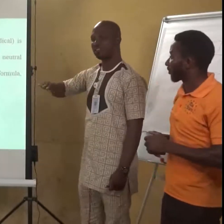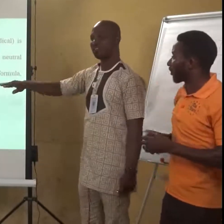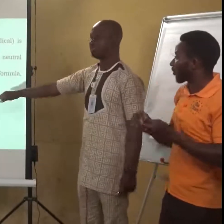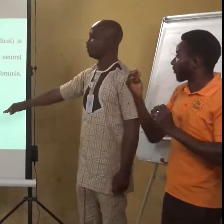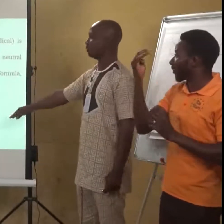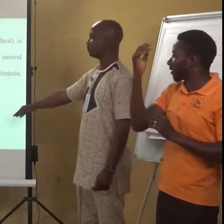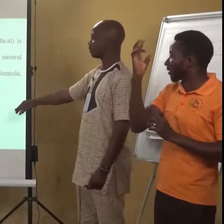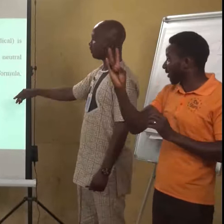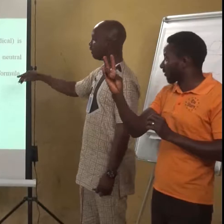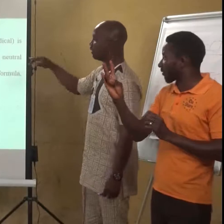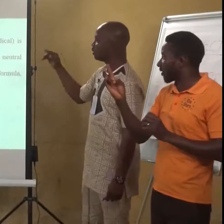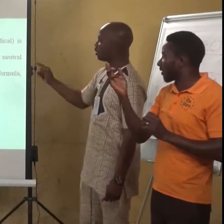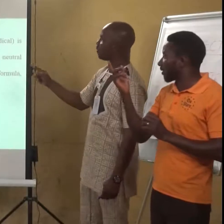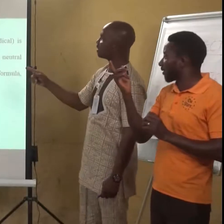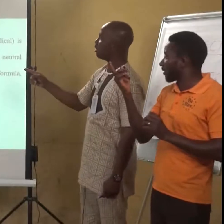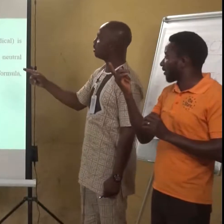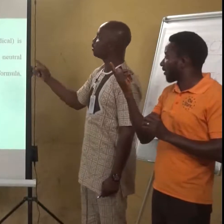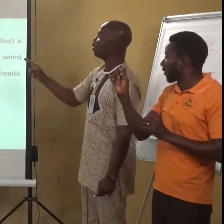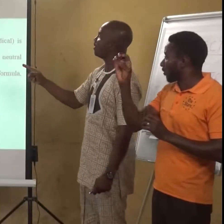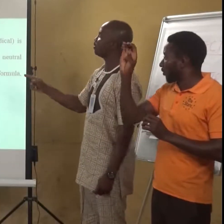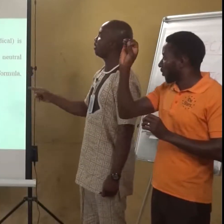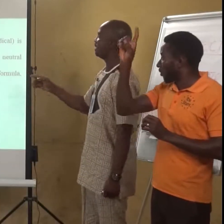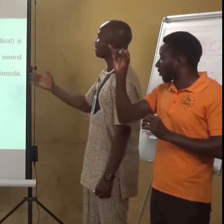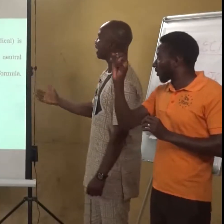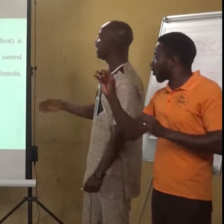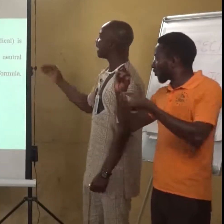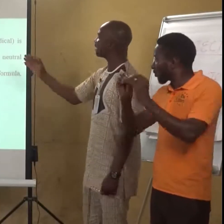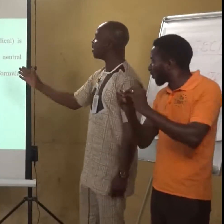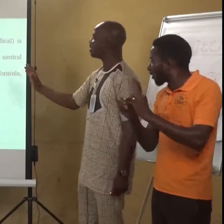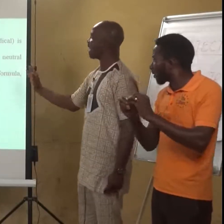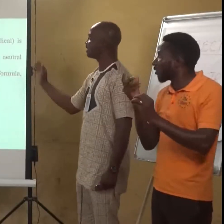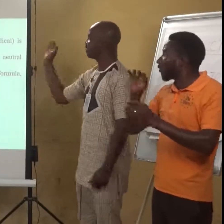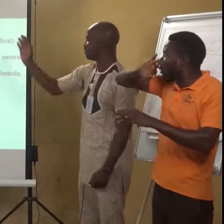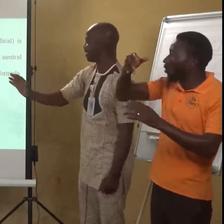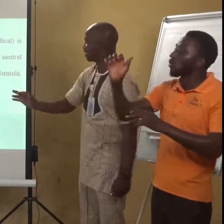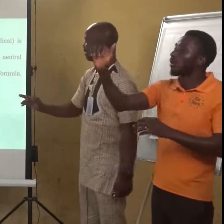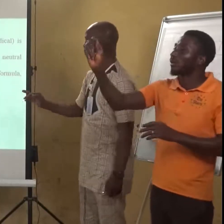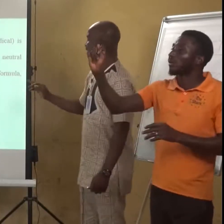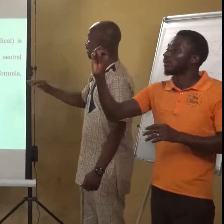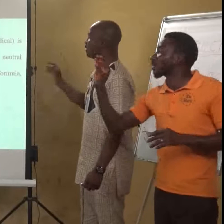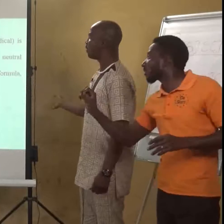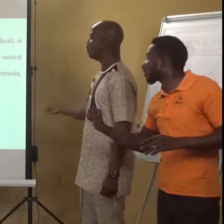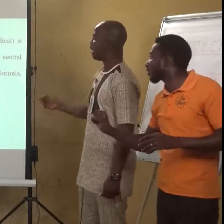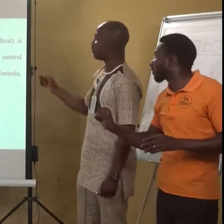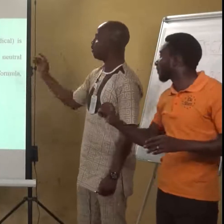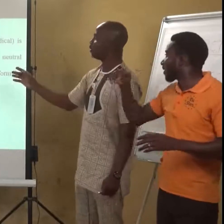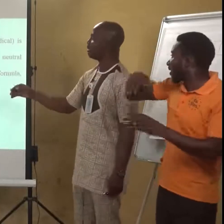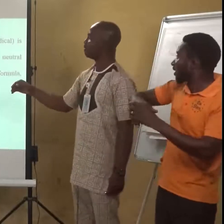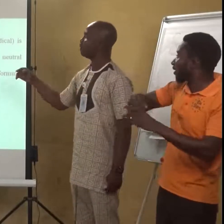is 0. The convention is that cations are written first in the